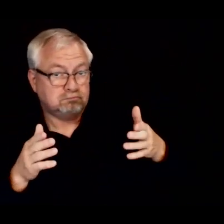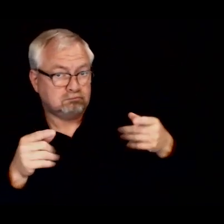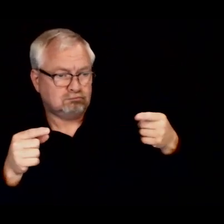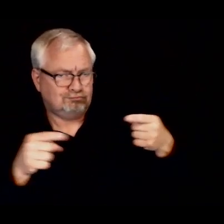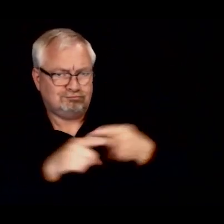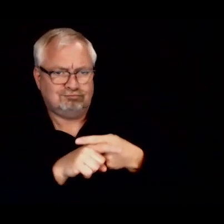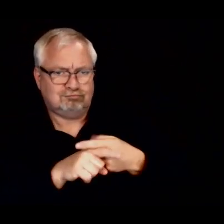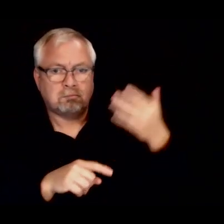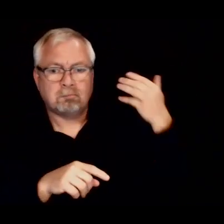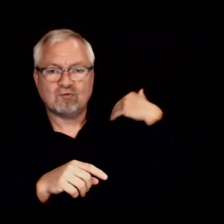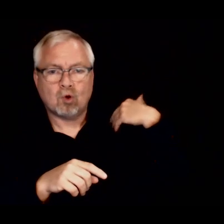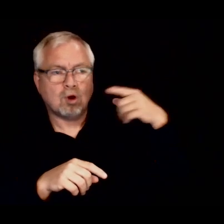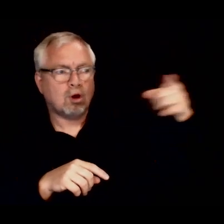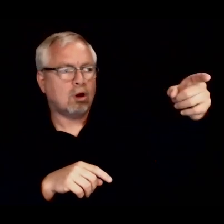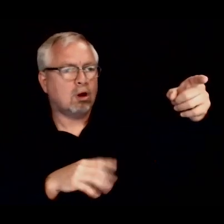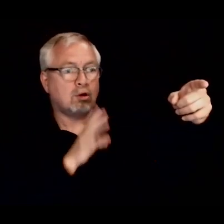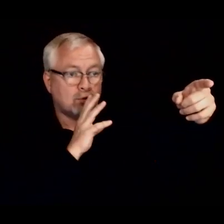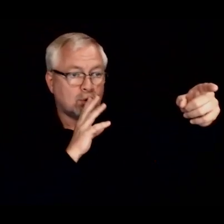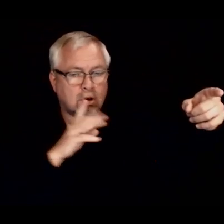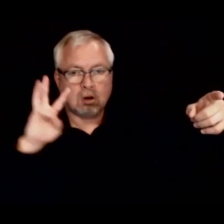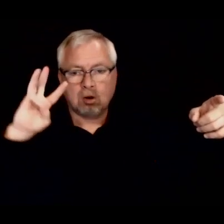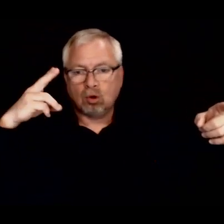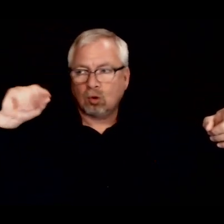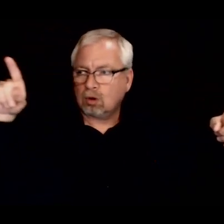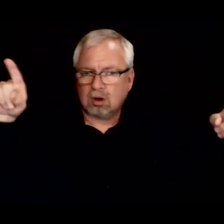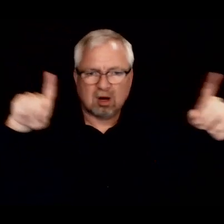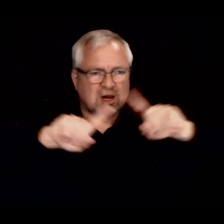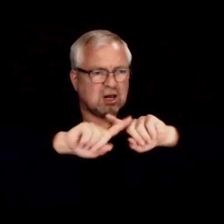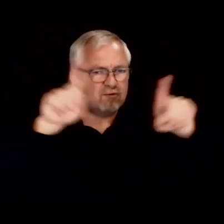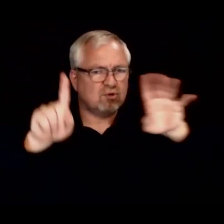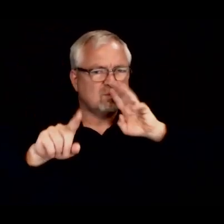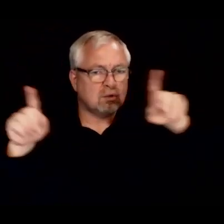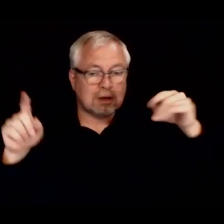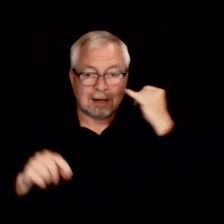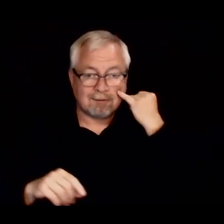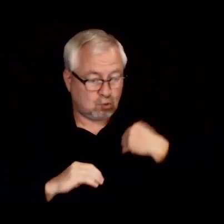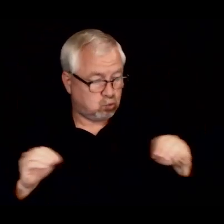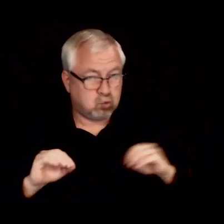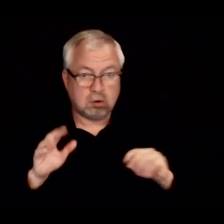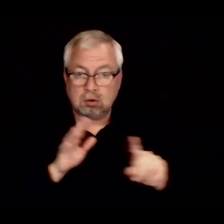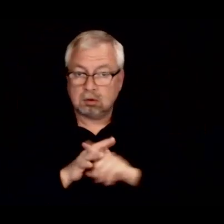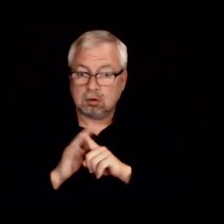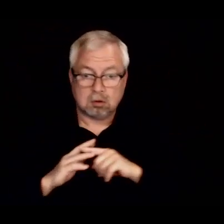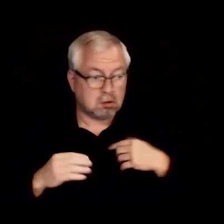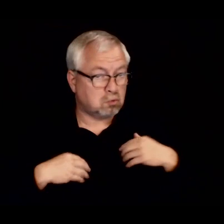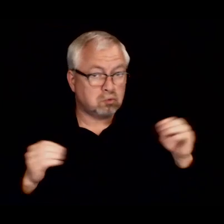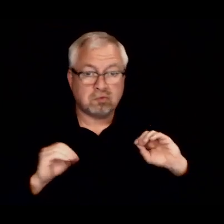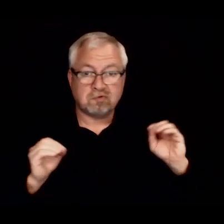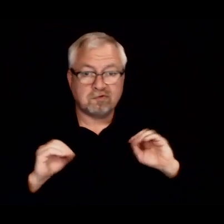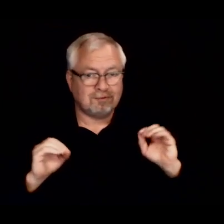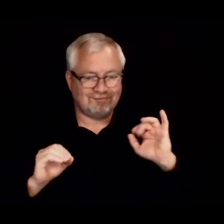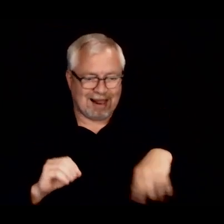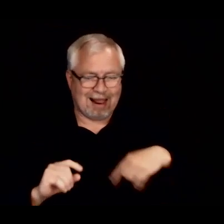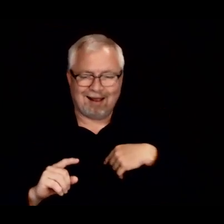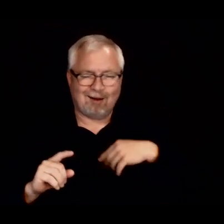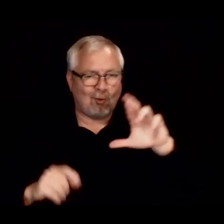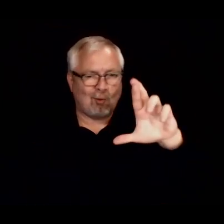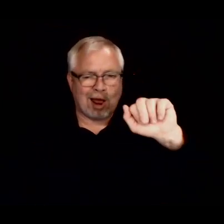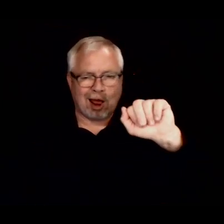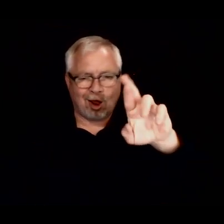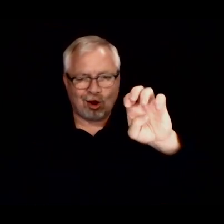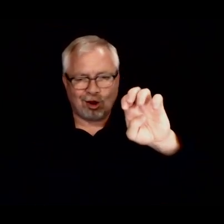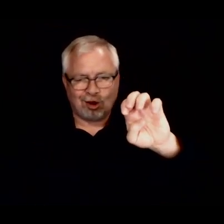before, asymptomatic transmission on another look at research actually seems to be very rare. So I'm just kind